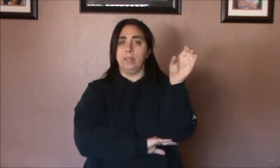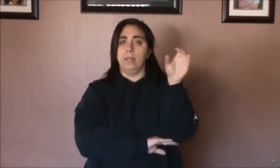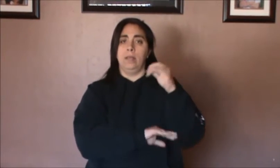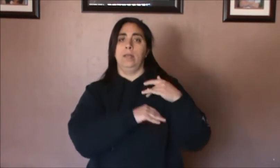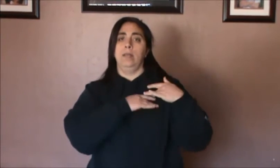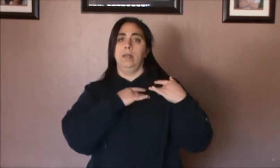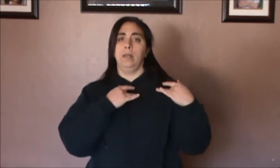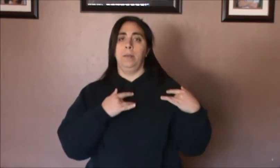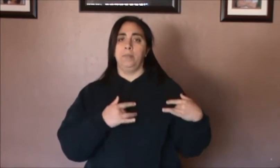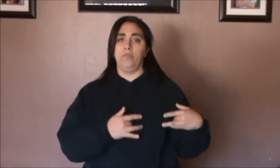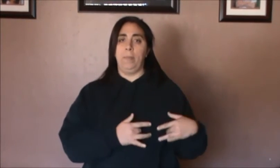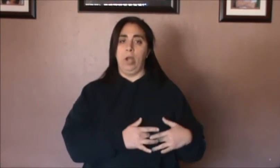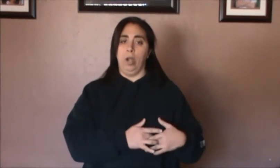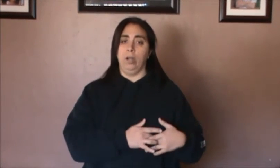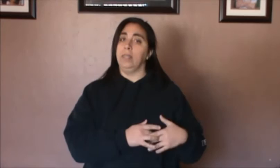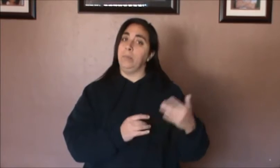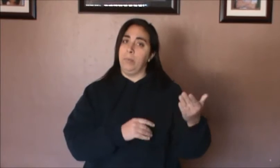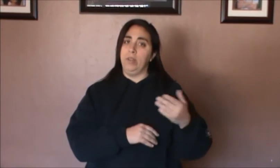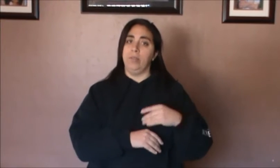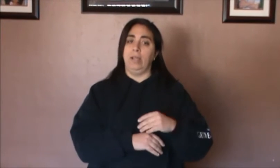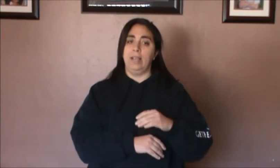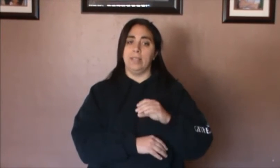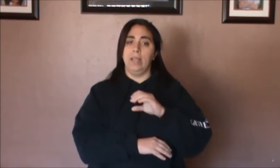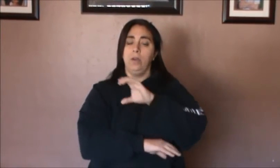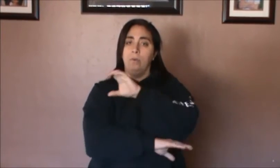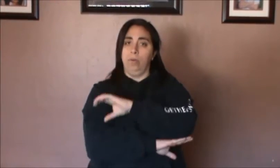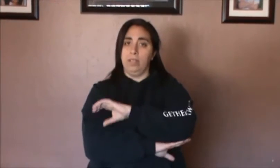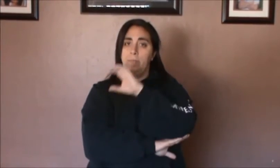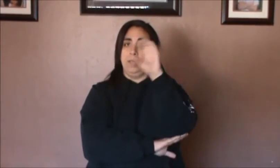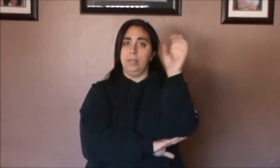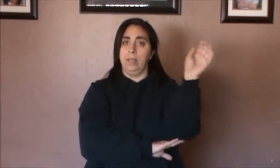Christmas comes from the heart. And then when we do that last thing, oh Christmas,